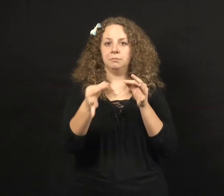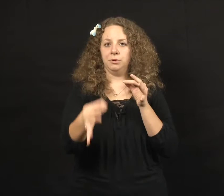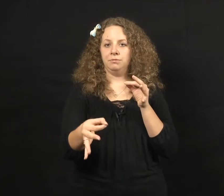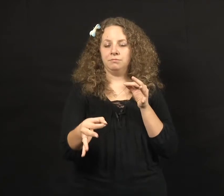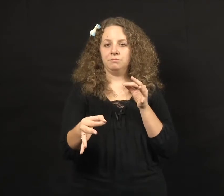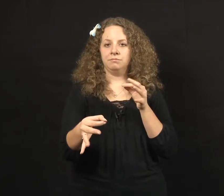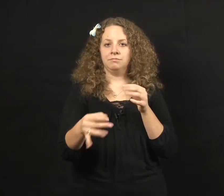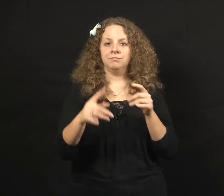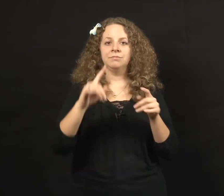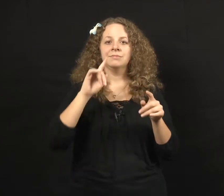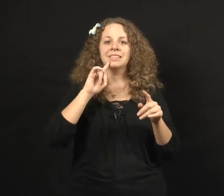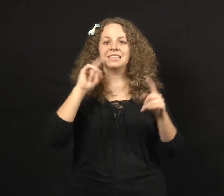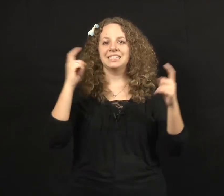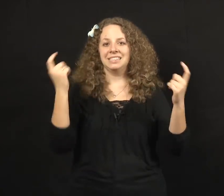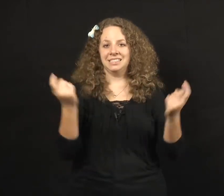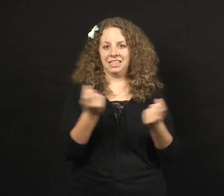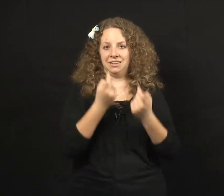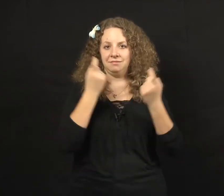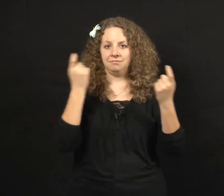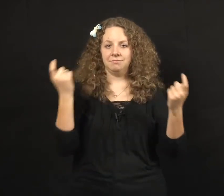Simple. Sin.